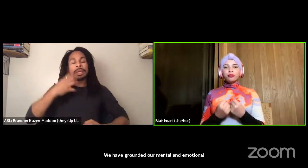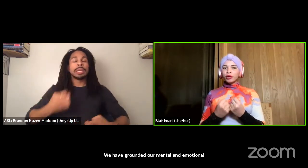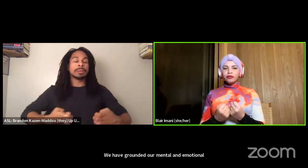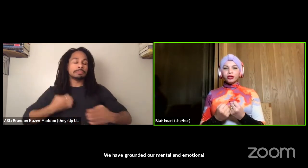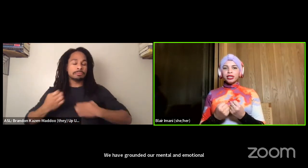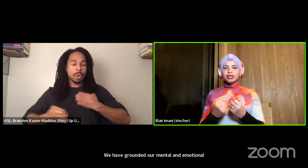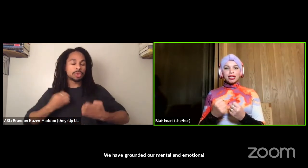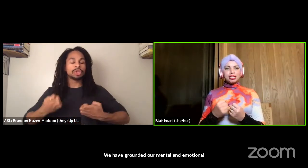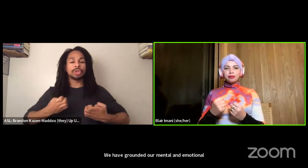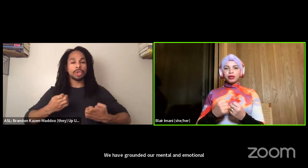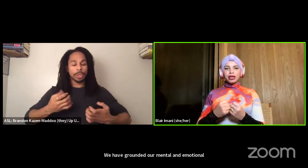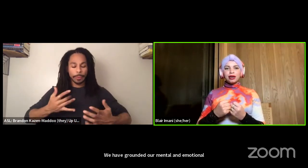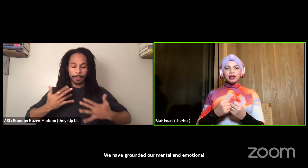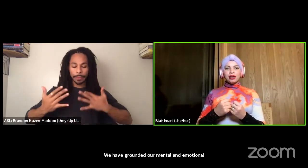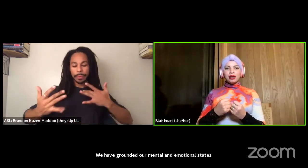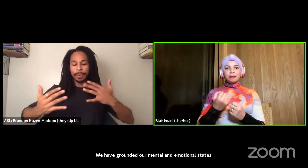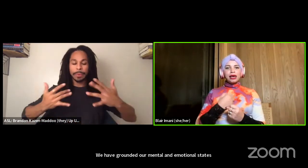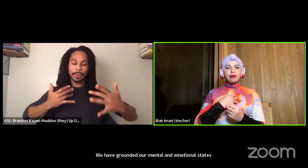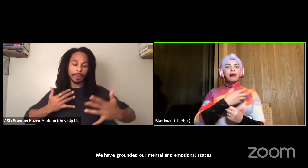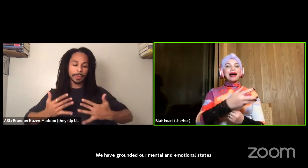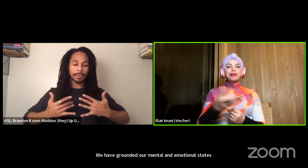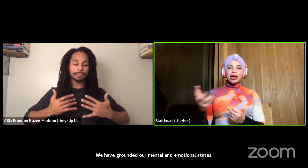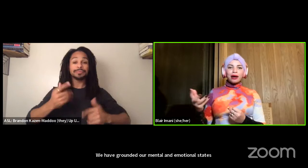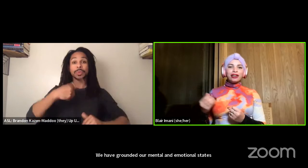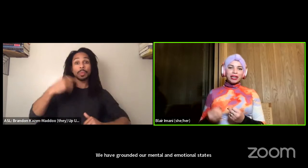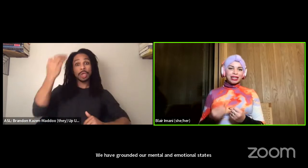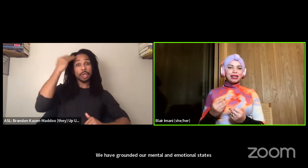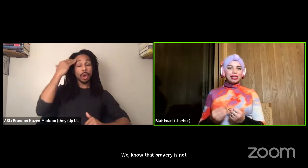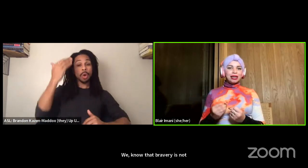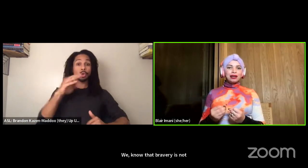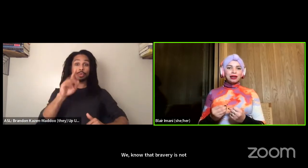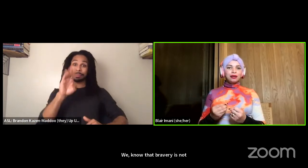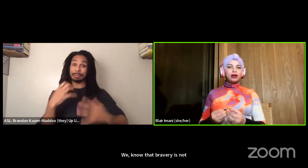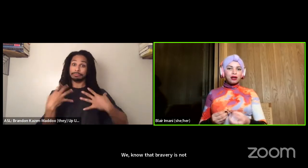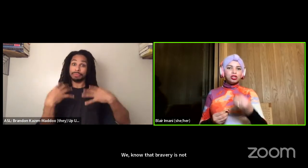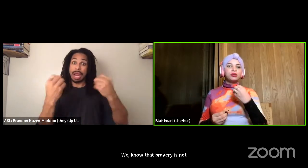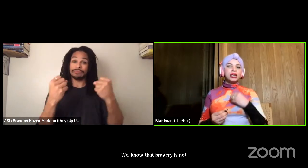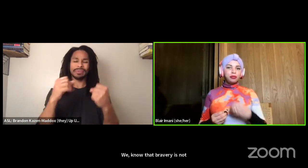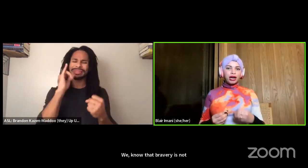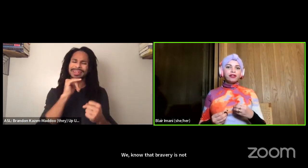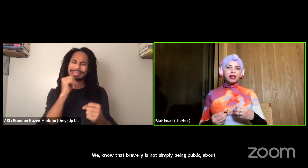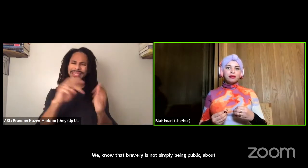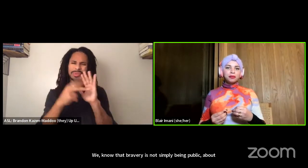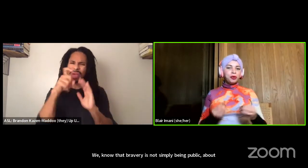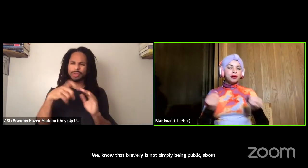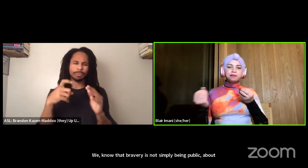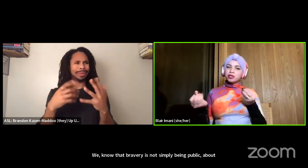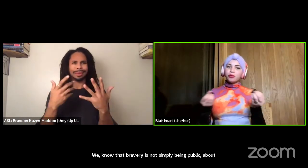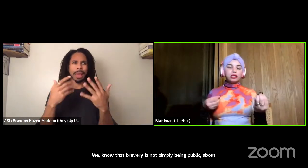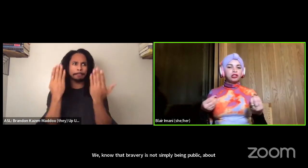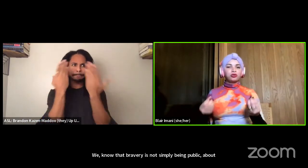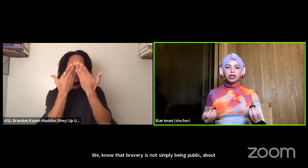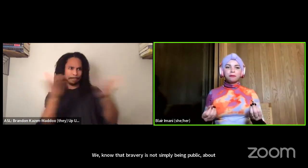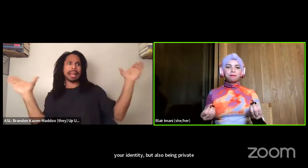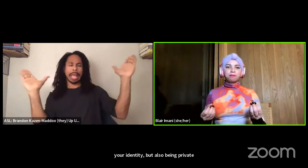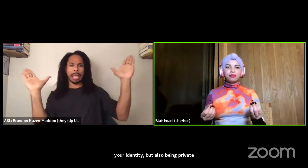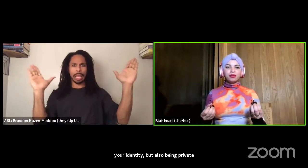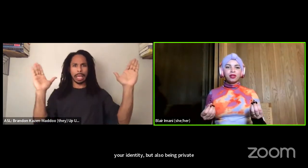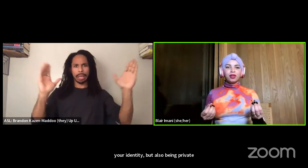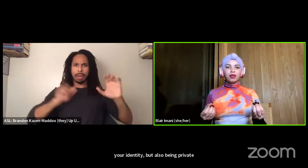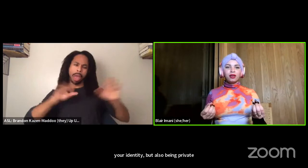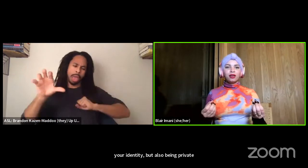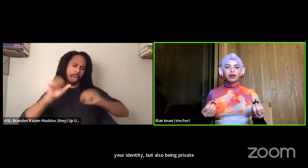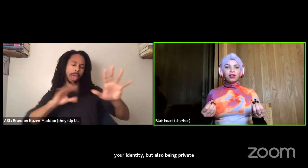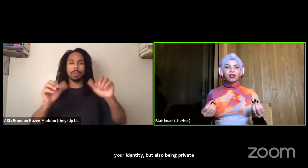We know that bravery is not simply being public about your identity, but also being private, or somewhere in between.